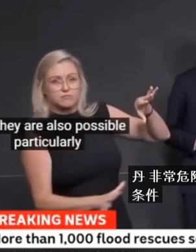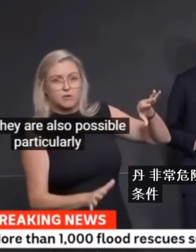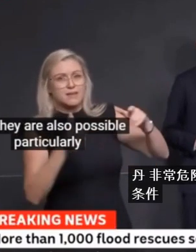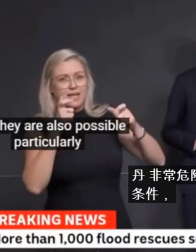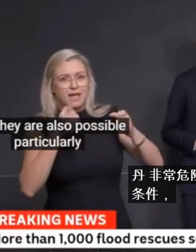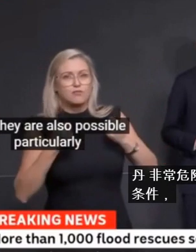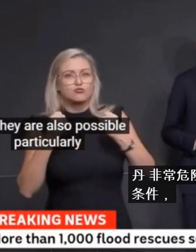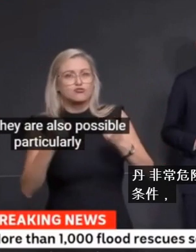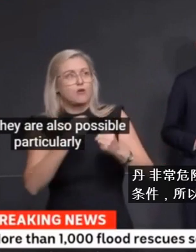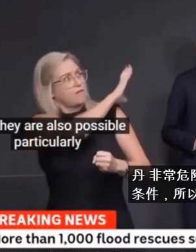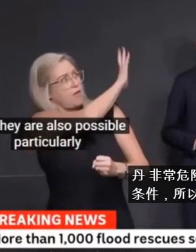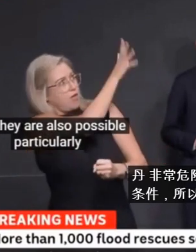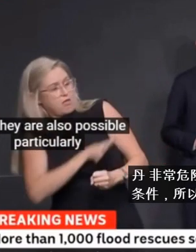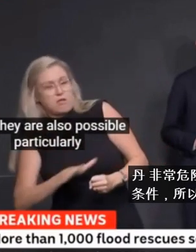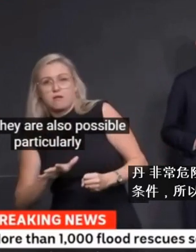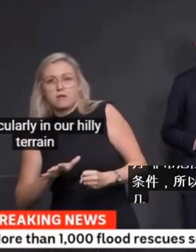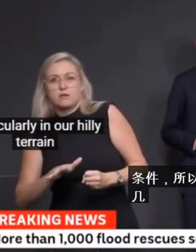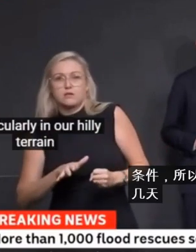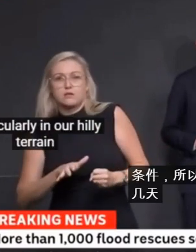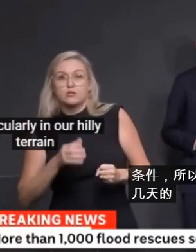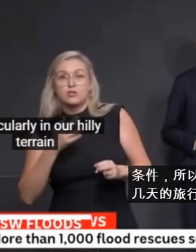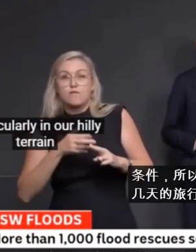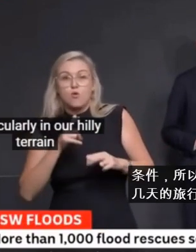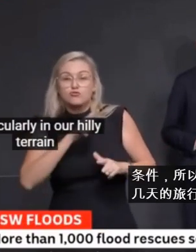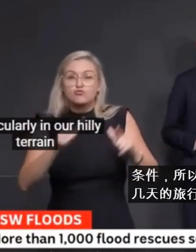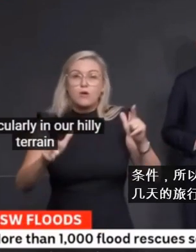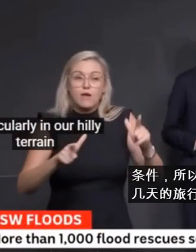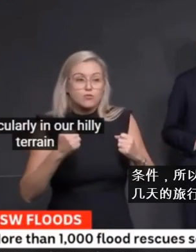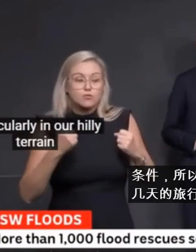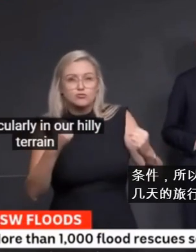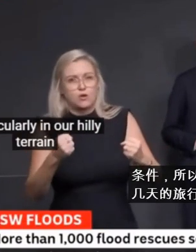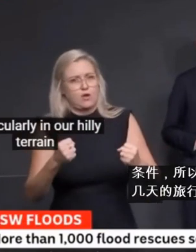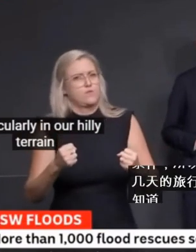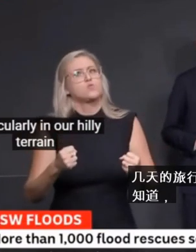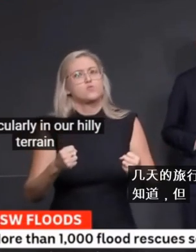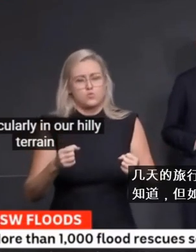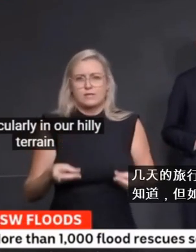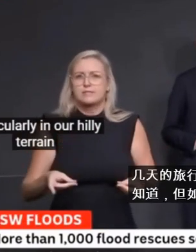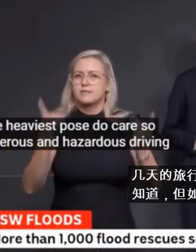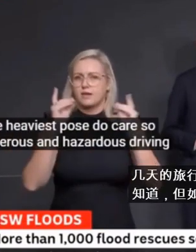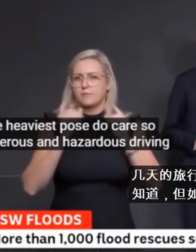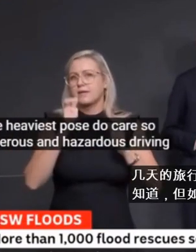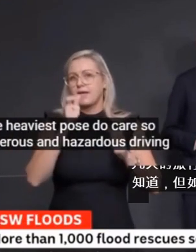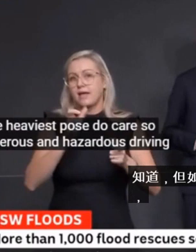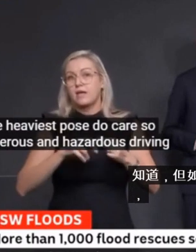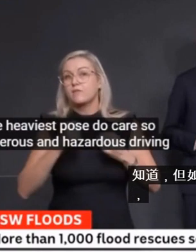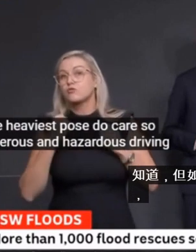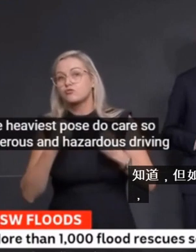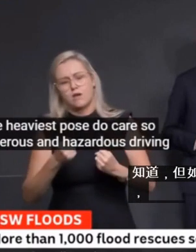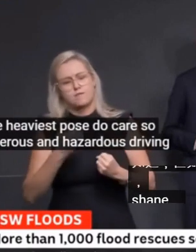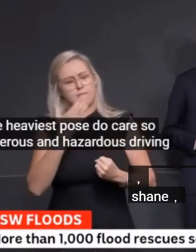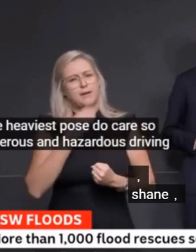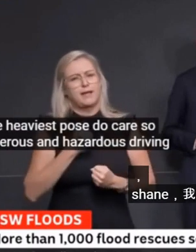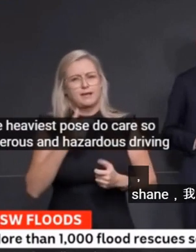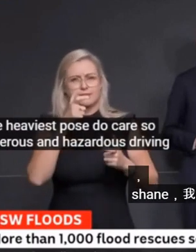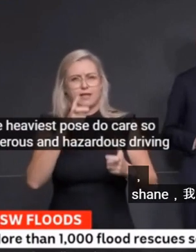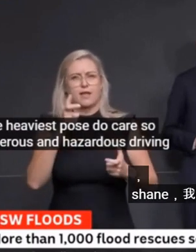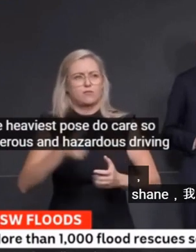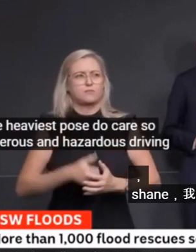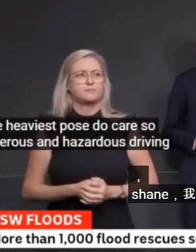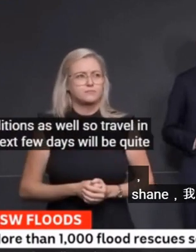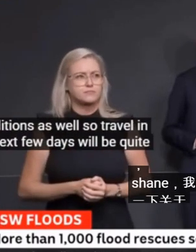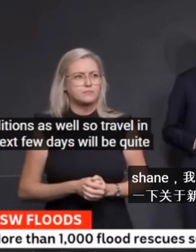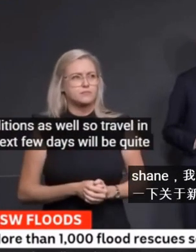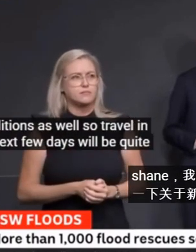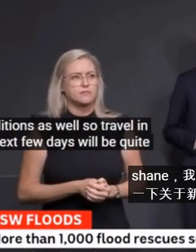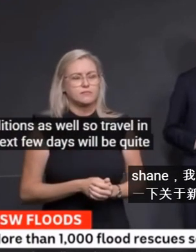driving conditions as well. So travel in the next few days will be quite dangerous. So, but please be careful if you are out there. Shane, can I just ask